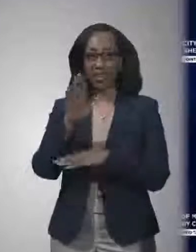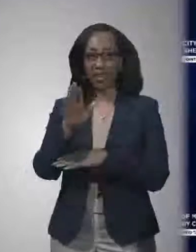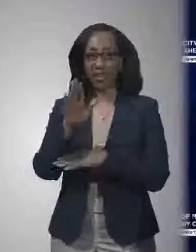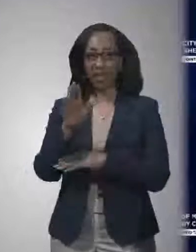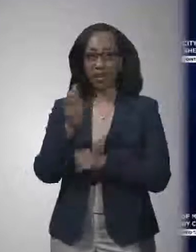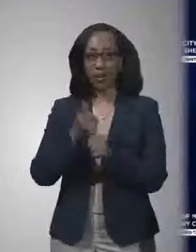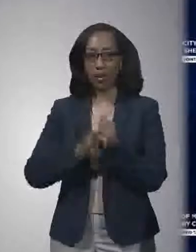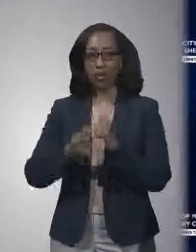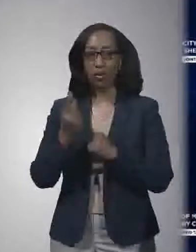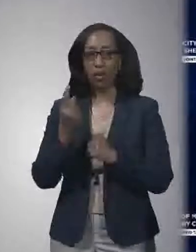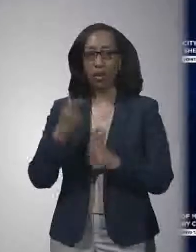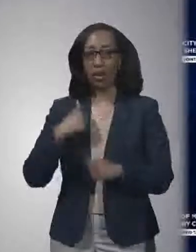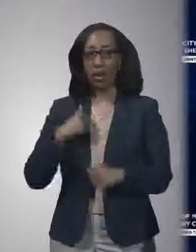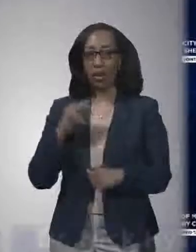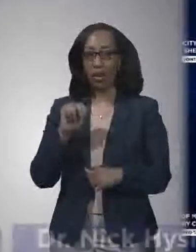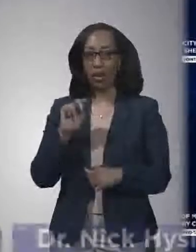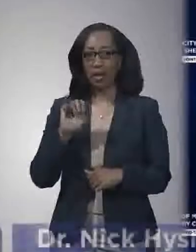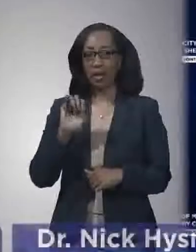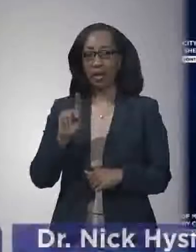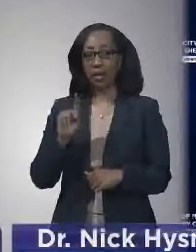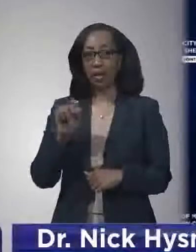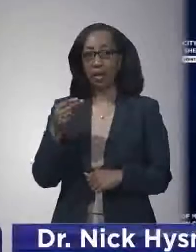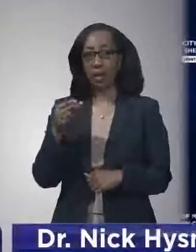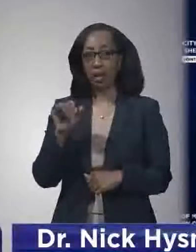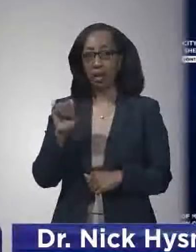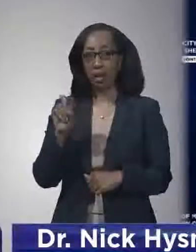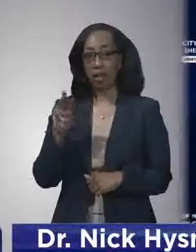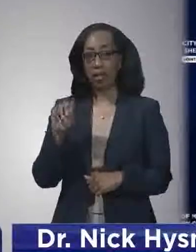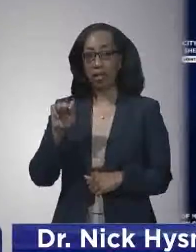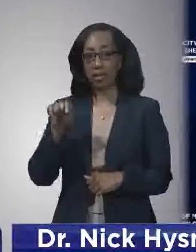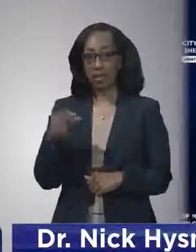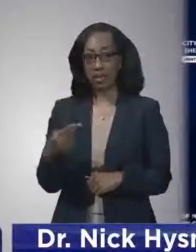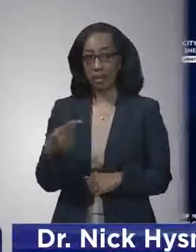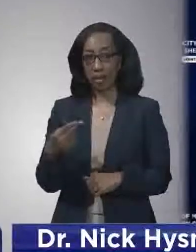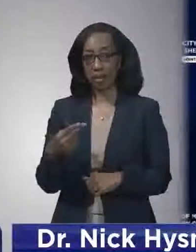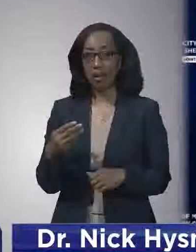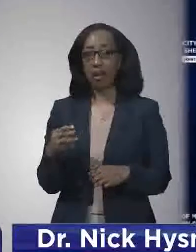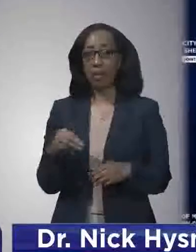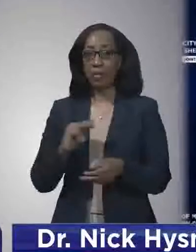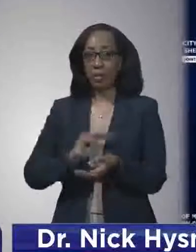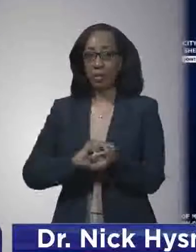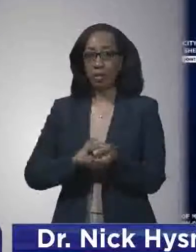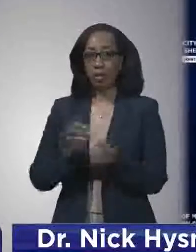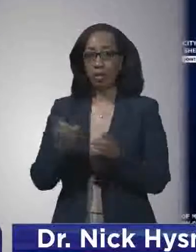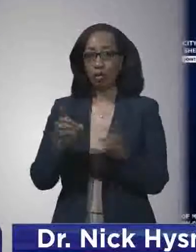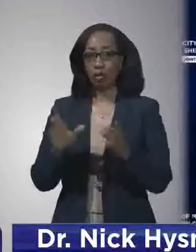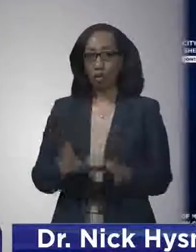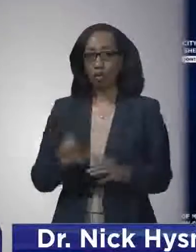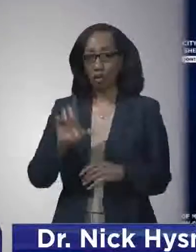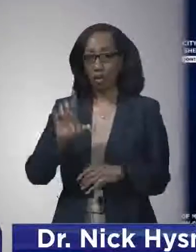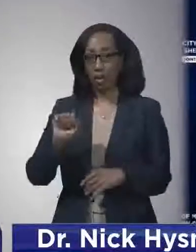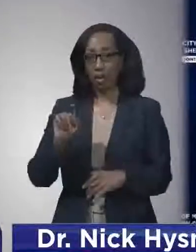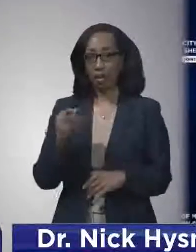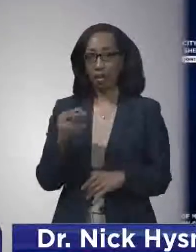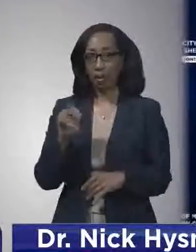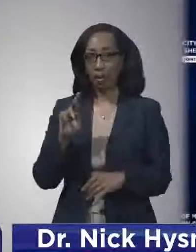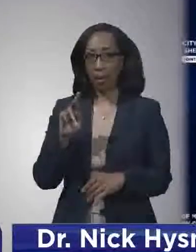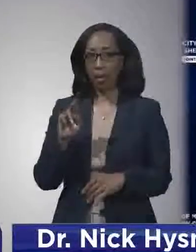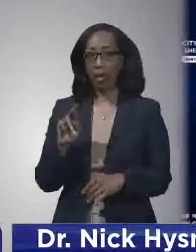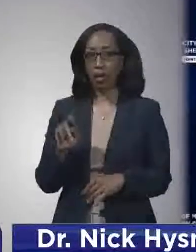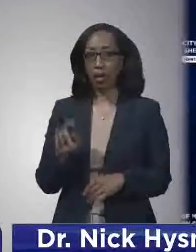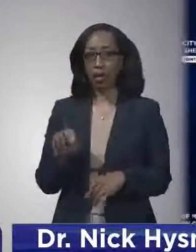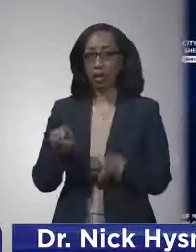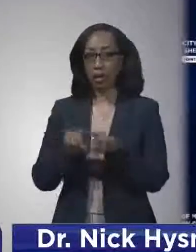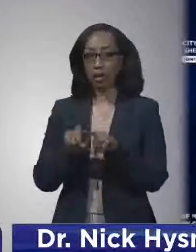everyone. I'm Nick Hysmith, Medical Director of Infection Prevention at Le Bonheur Children's Hospital and one of the Associate Professors of Pediatrics at